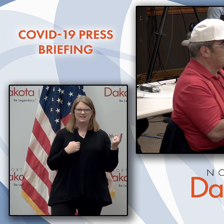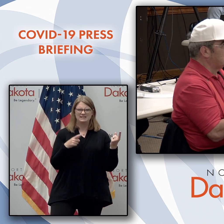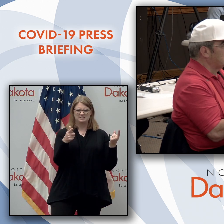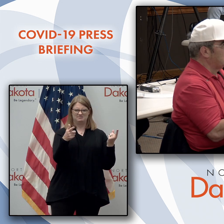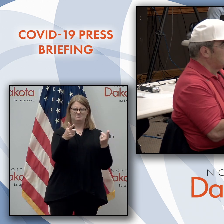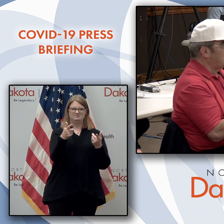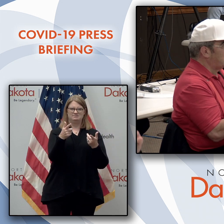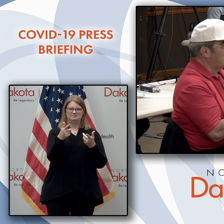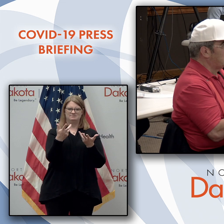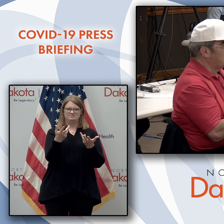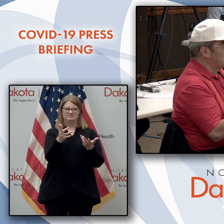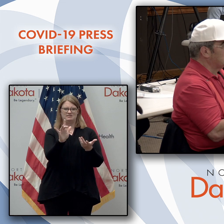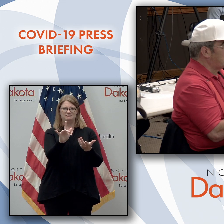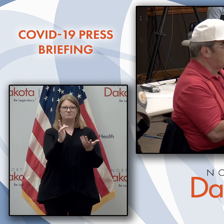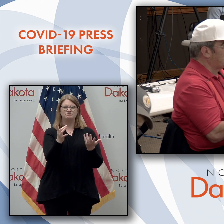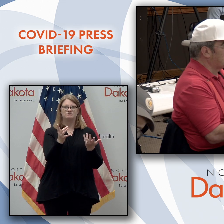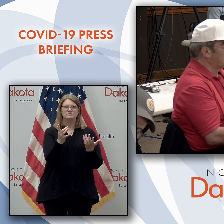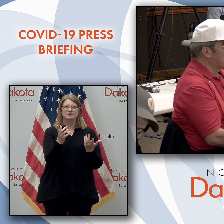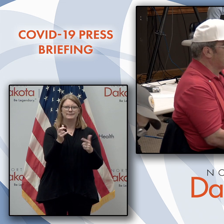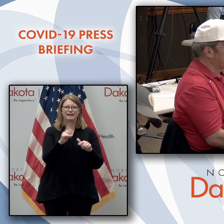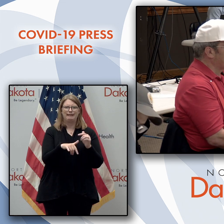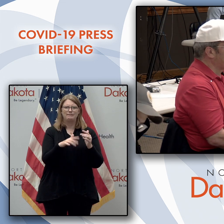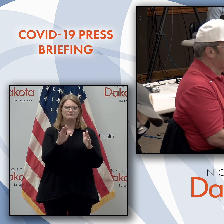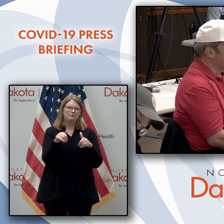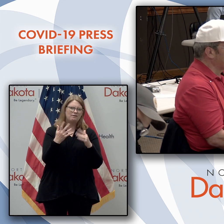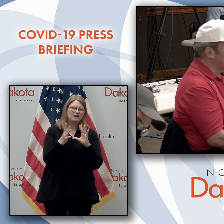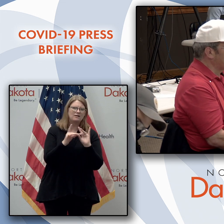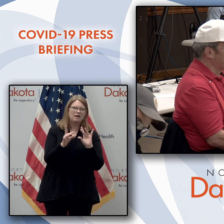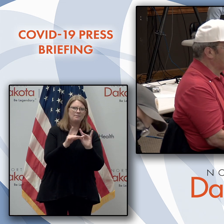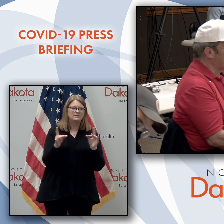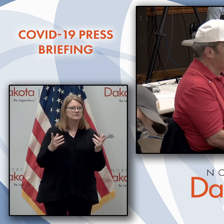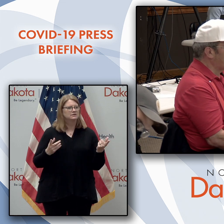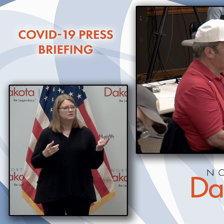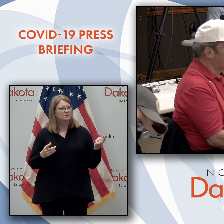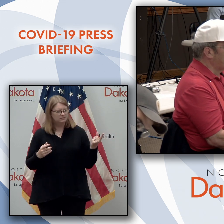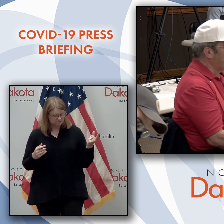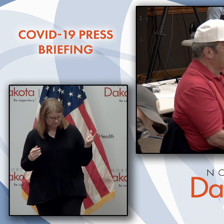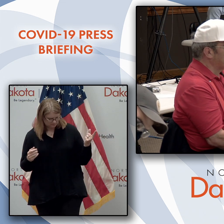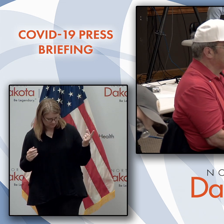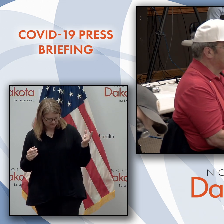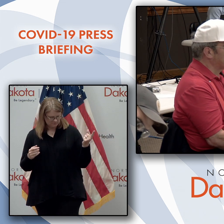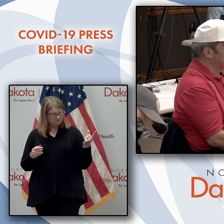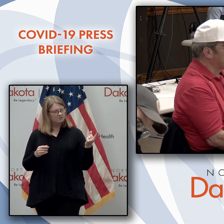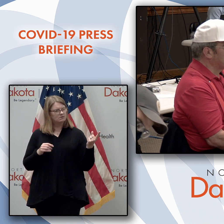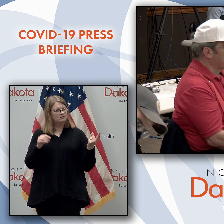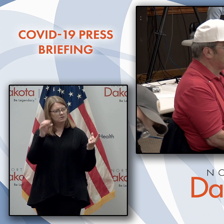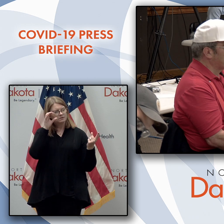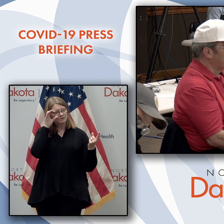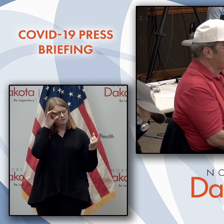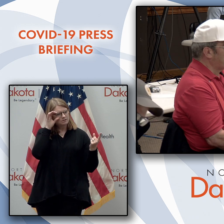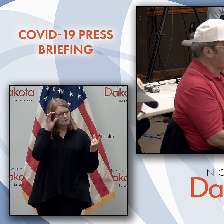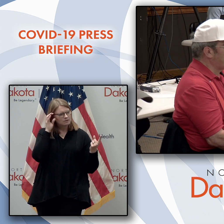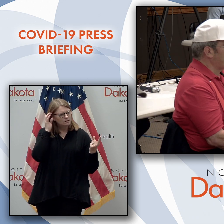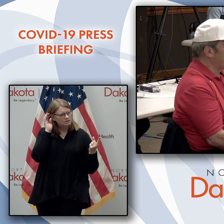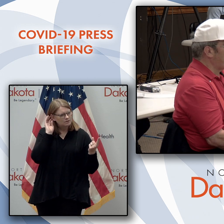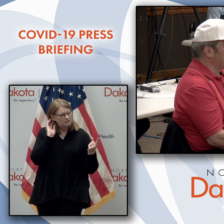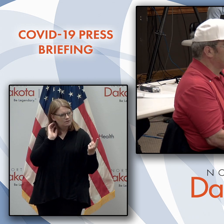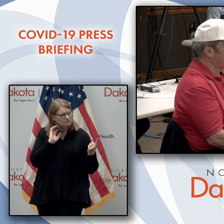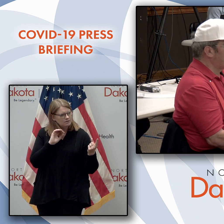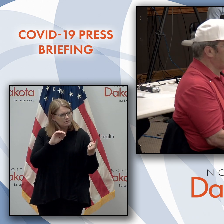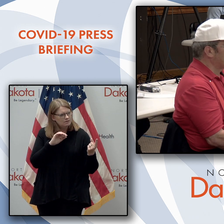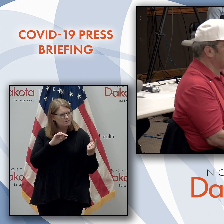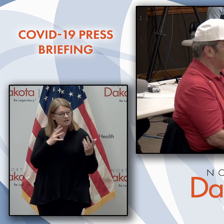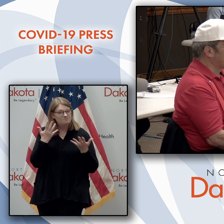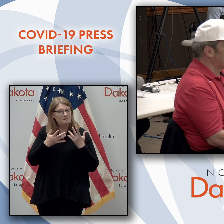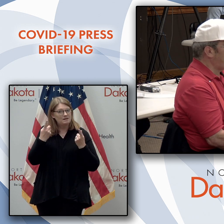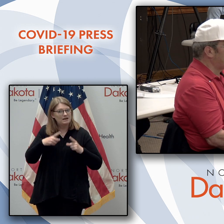And it was our feeling that you would want to know at least that this thing is coming up. Maybe it happens